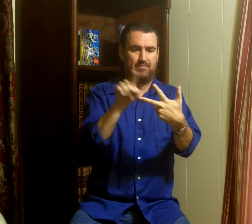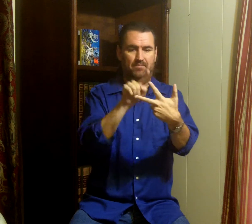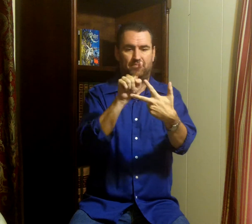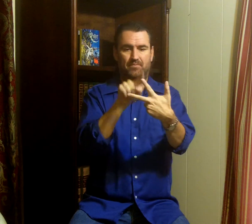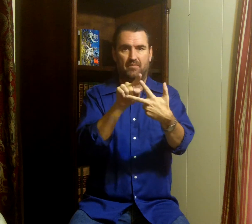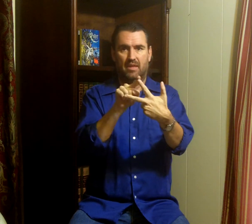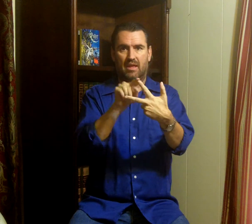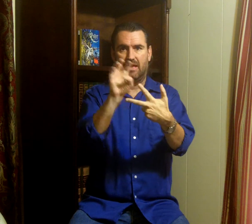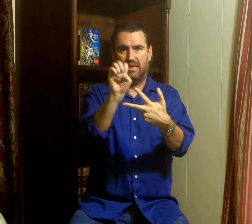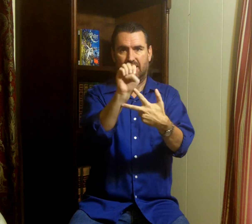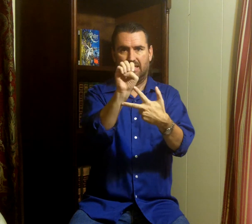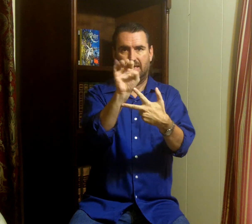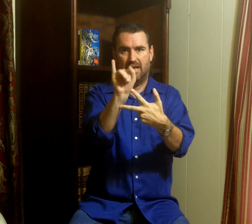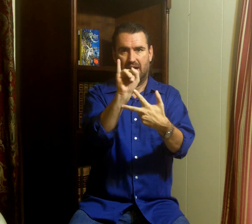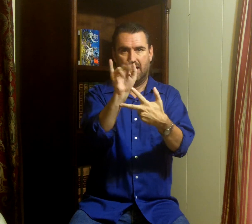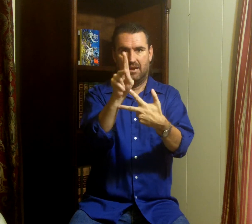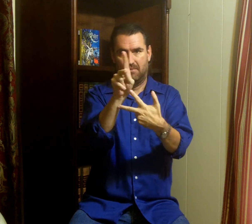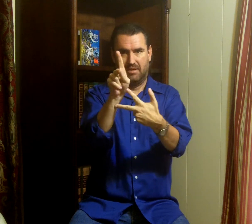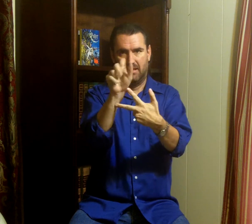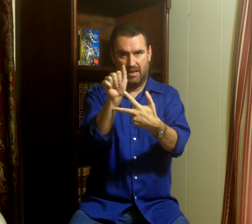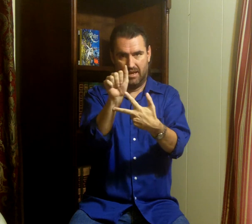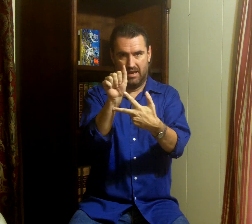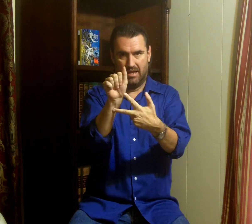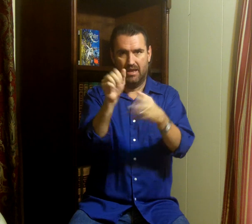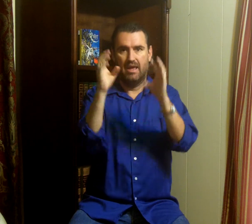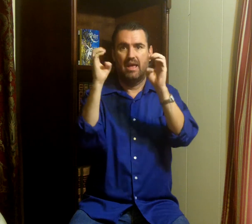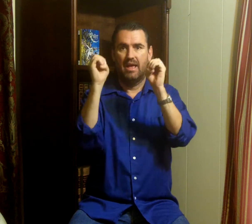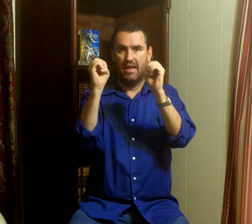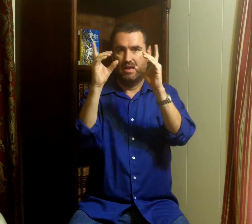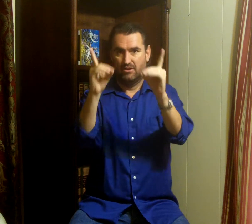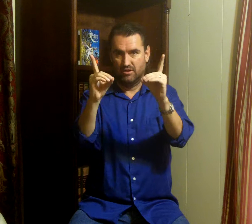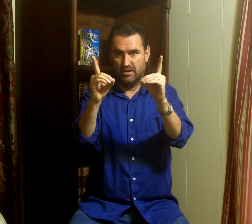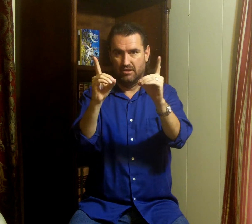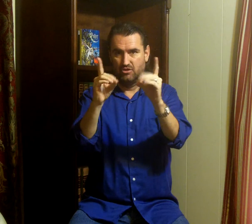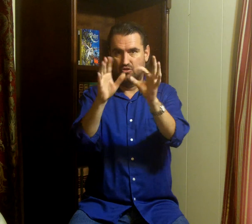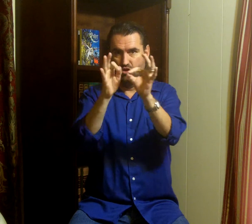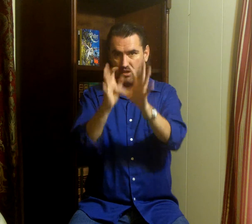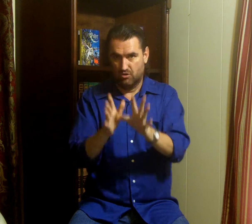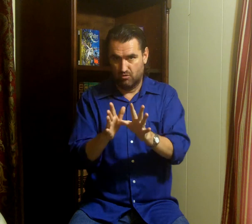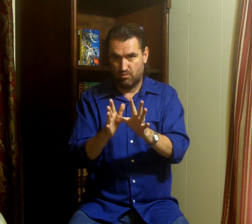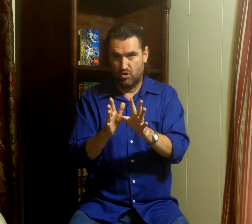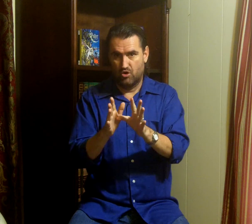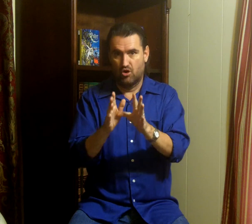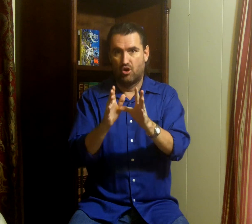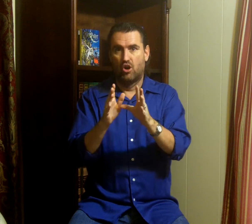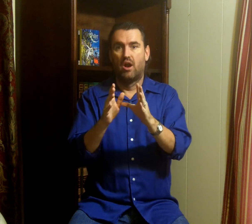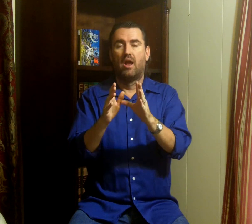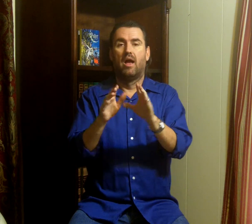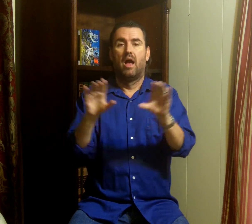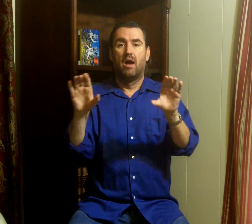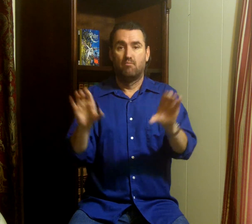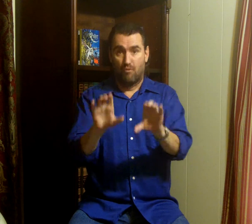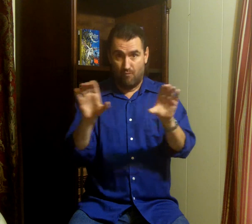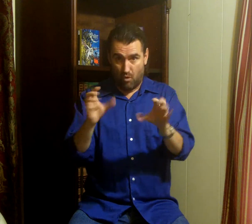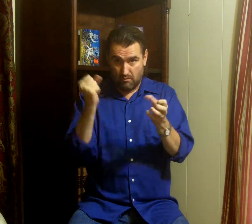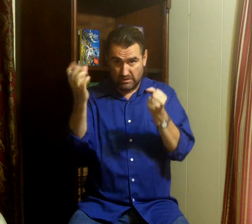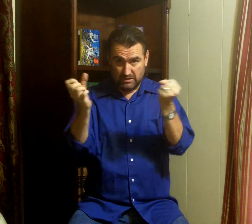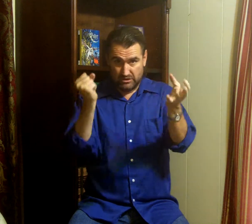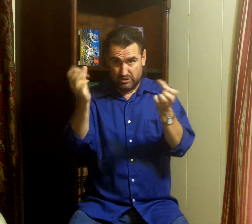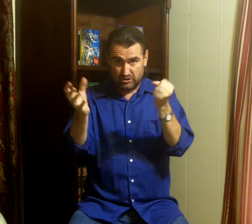the Educational Interpreter Performance Assessment. And EIPA's website is at